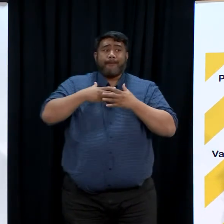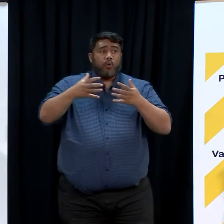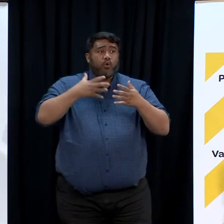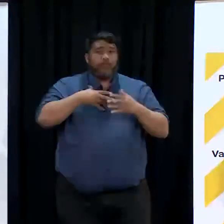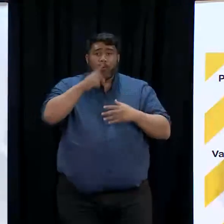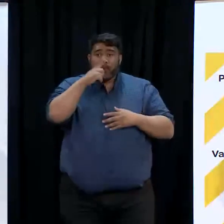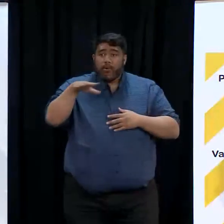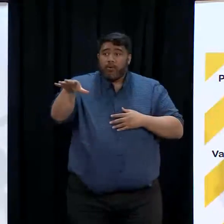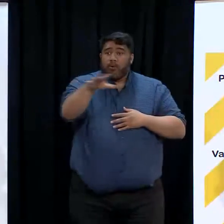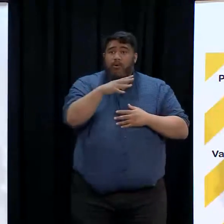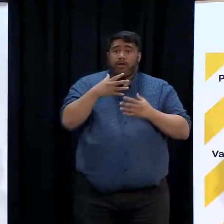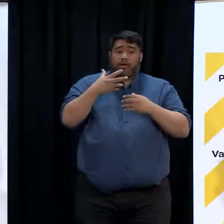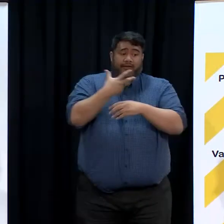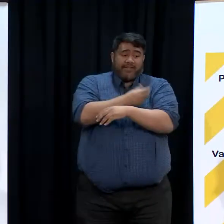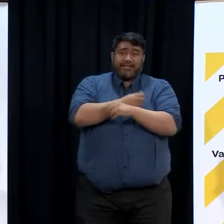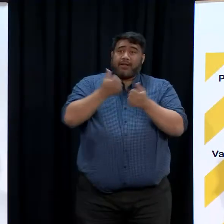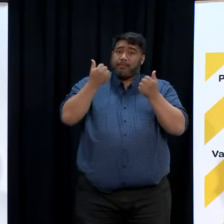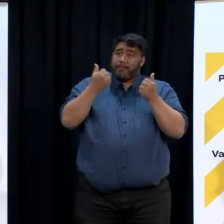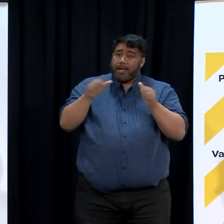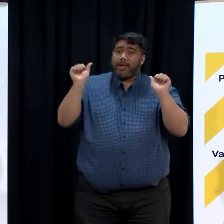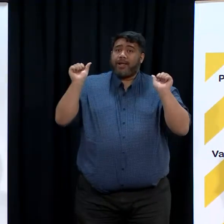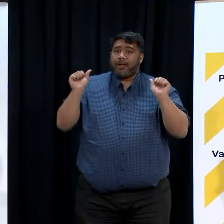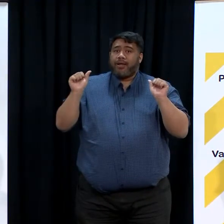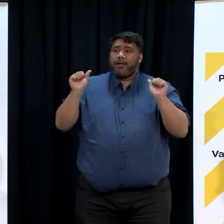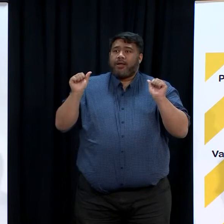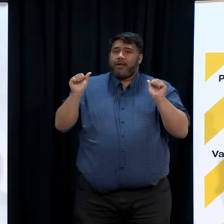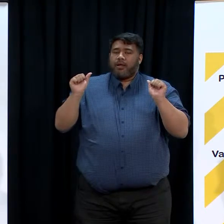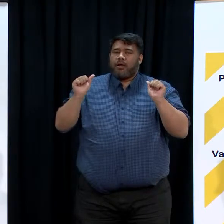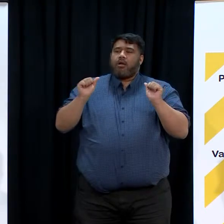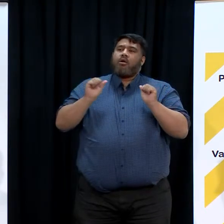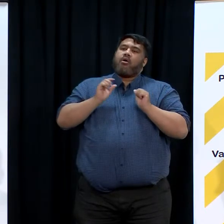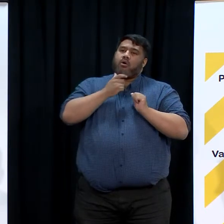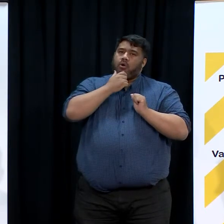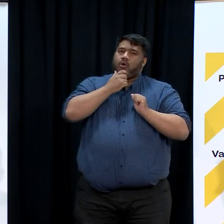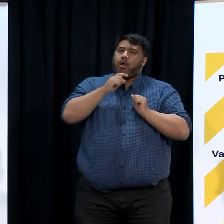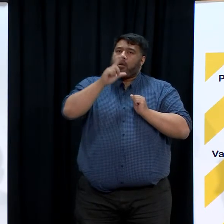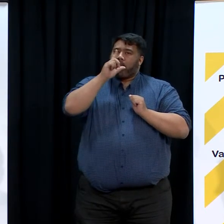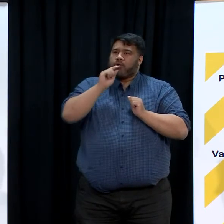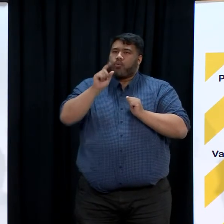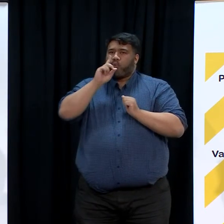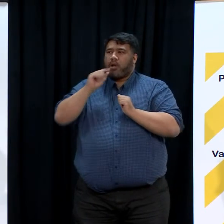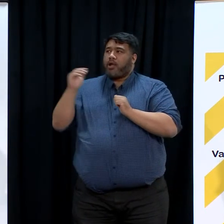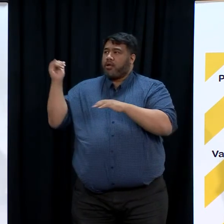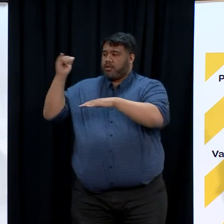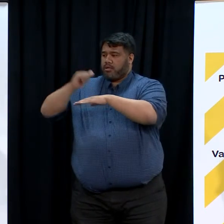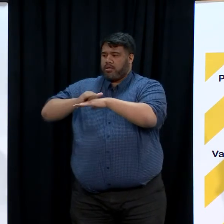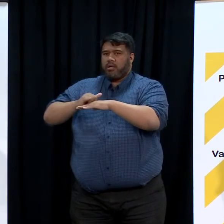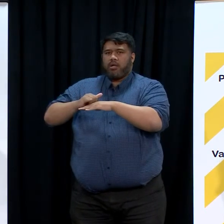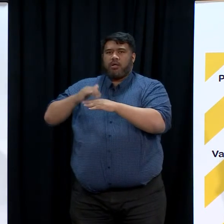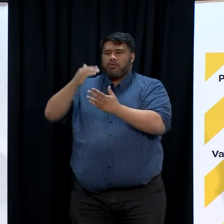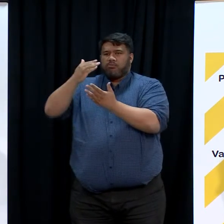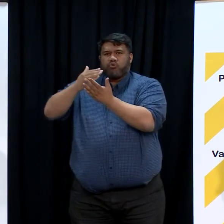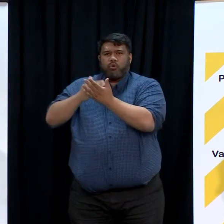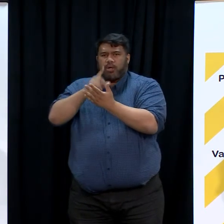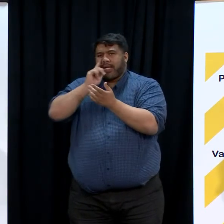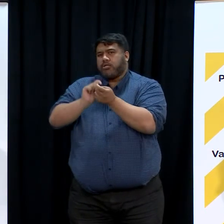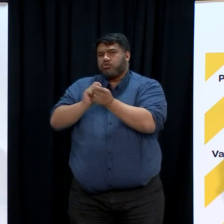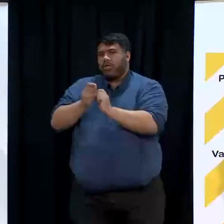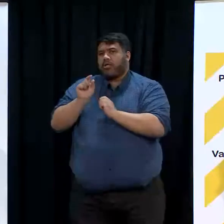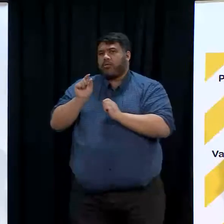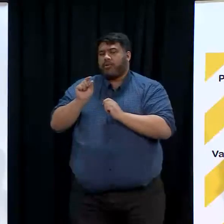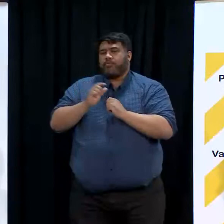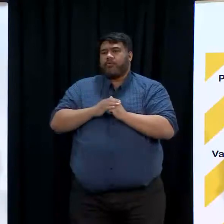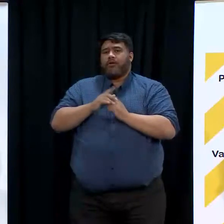and when we're dealing with locally acquired cases in the community does prompt changes to our border settings. We're considering